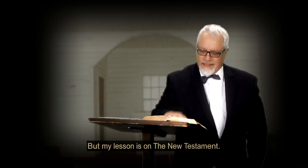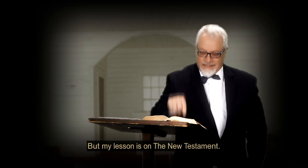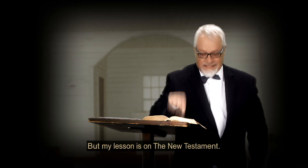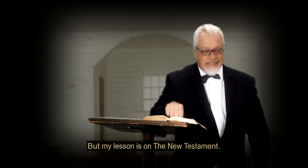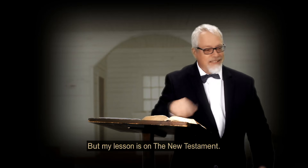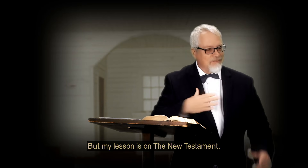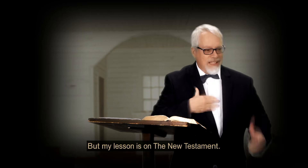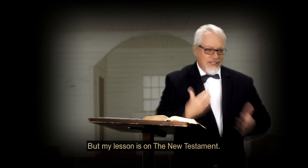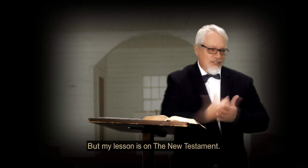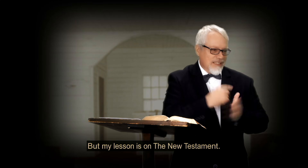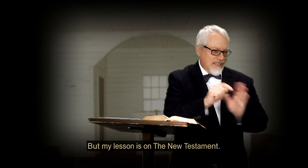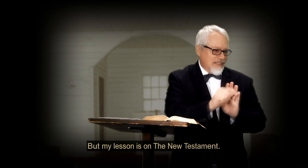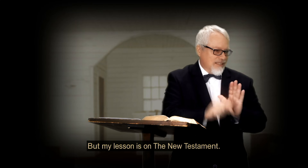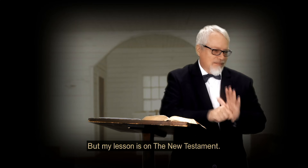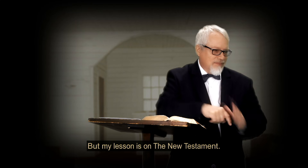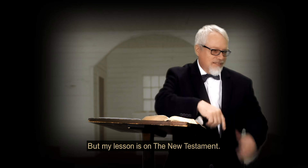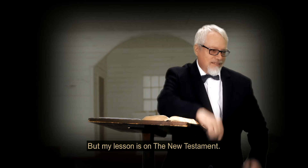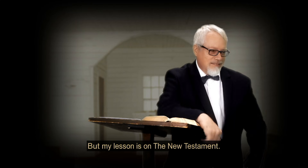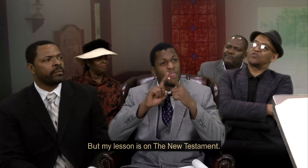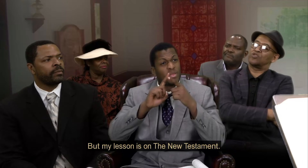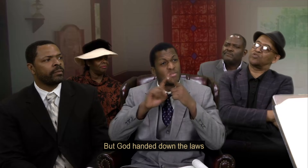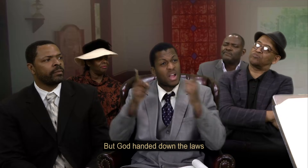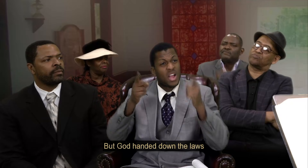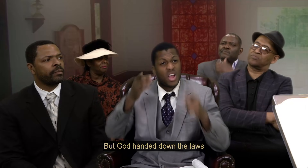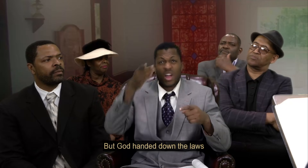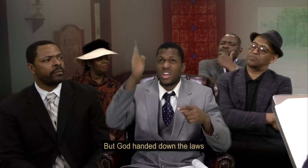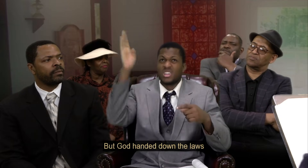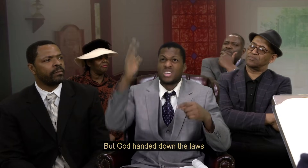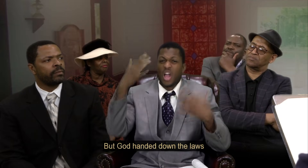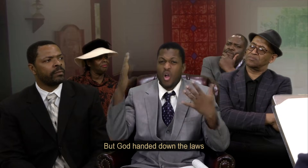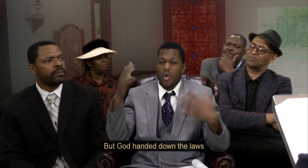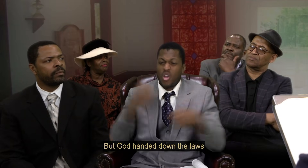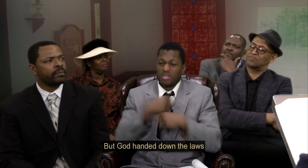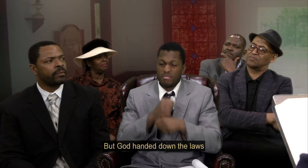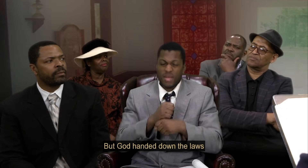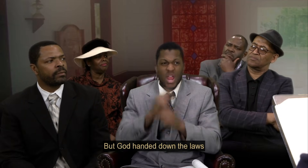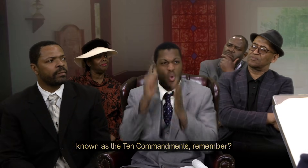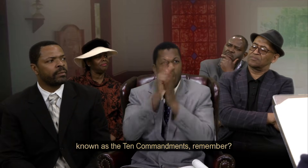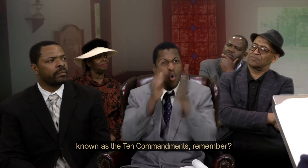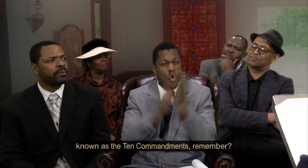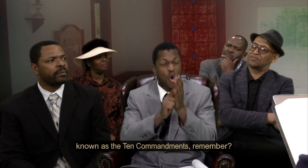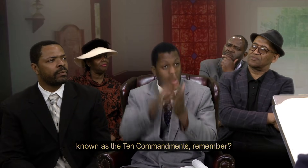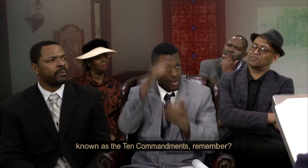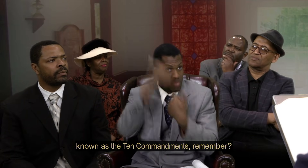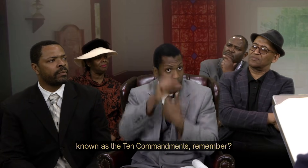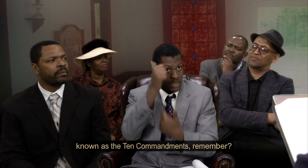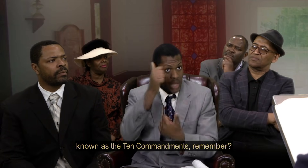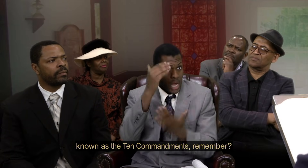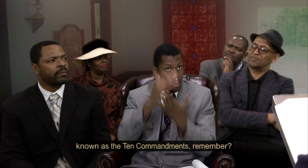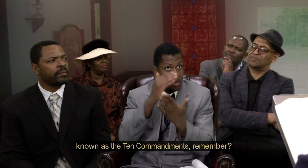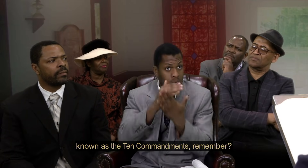But my lesson is on the New Testament. But God handed down the law known as the Ten Commandments.